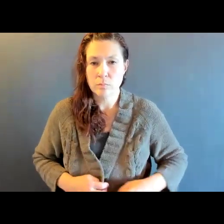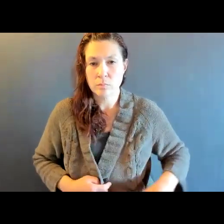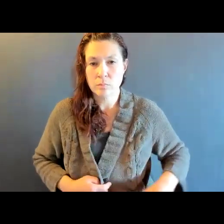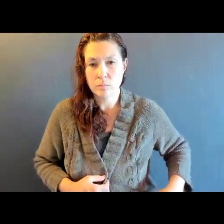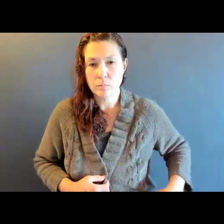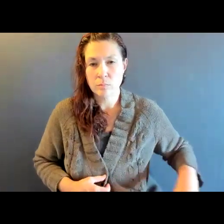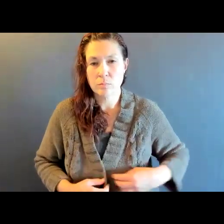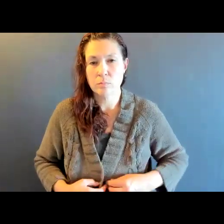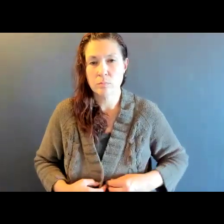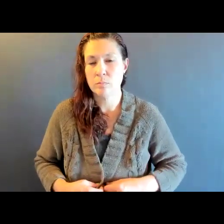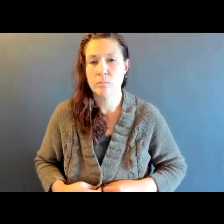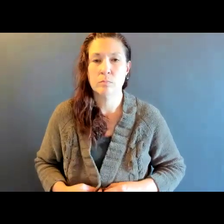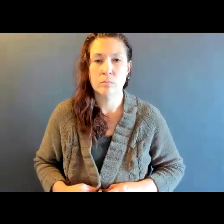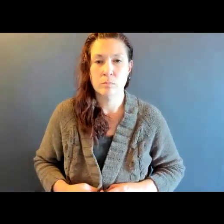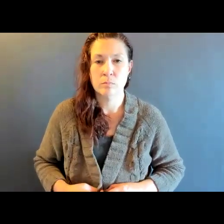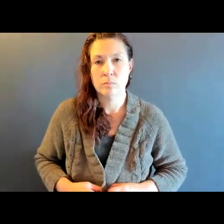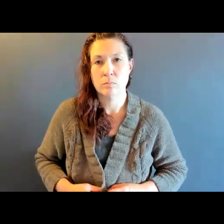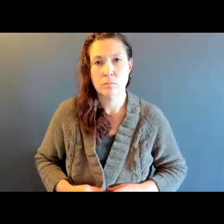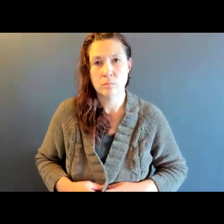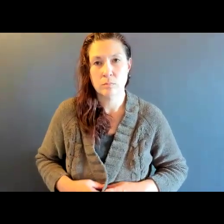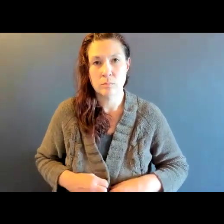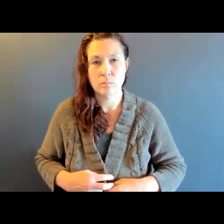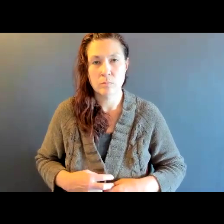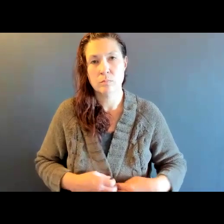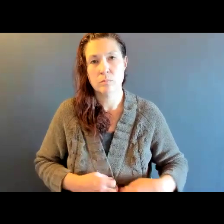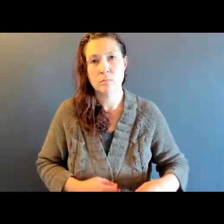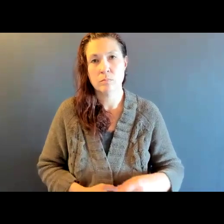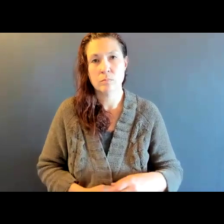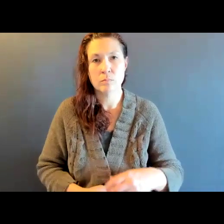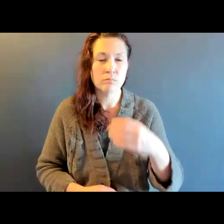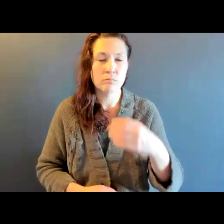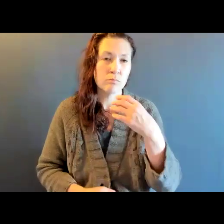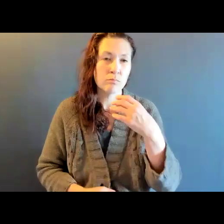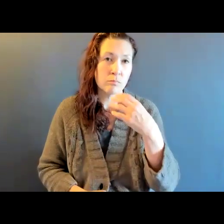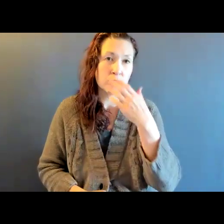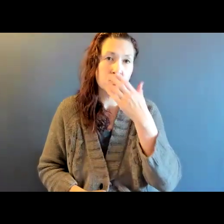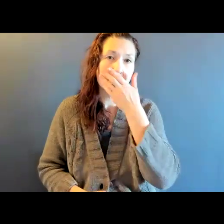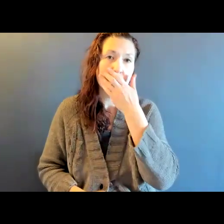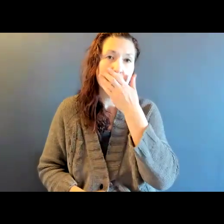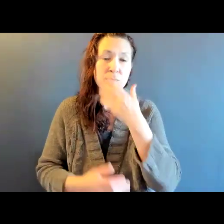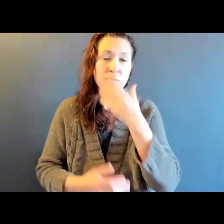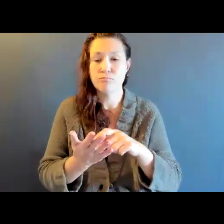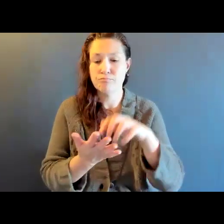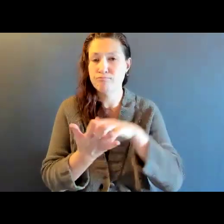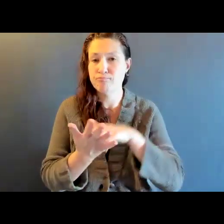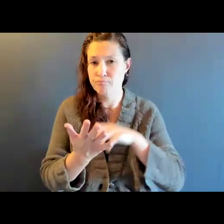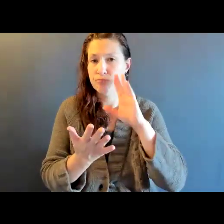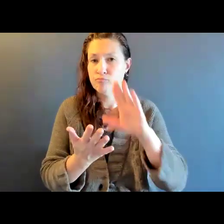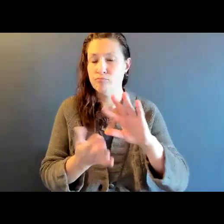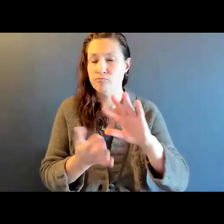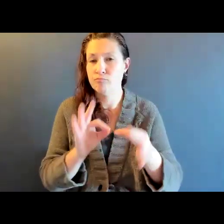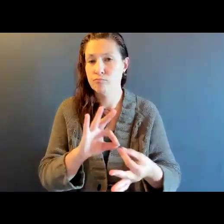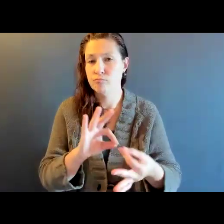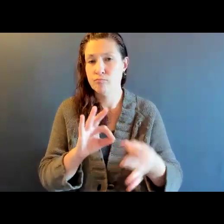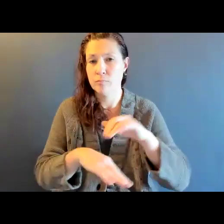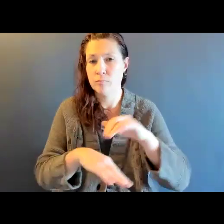los jóvenes a tener un futuro mejor. Muchísimas gracias. Thank you very much. Side translation is provided into English right now.